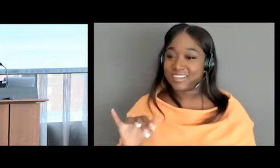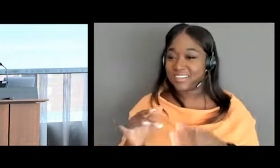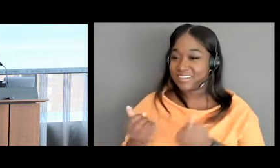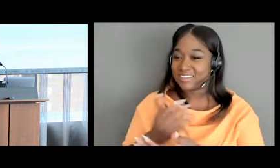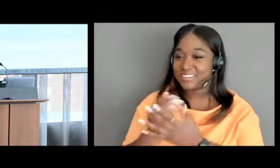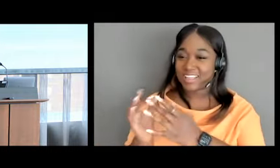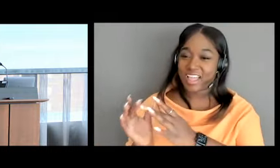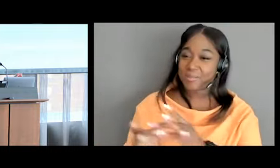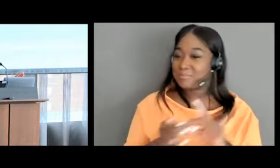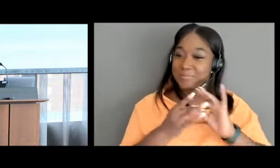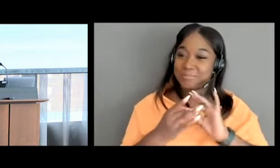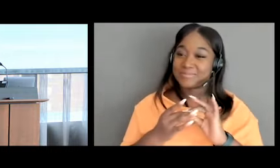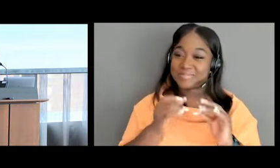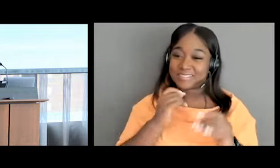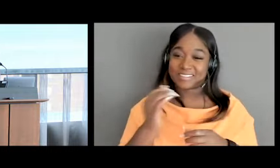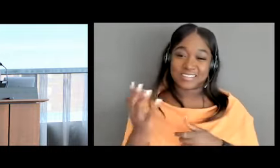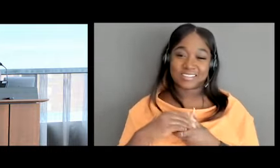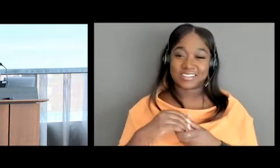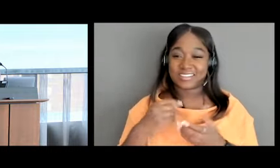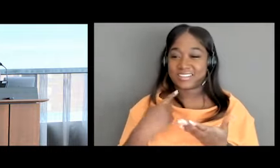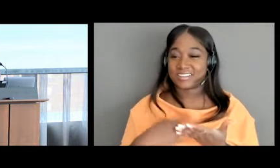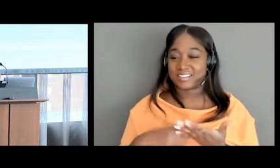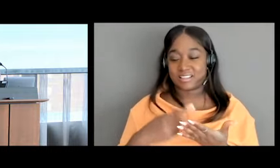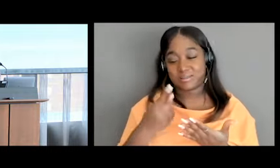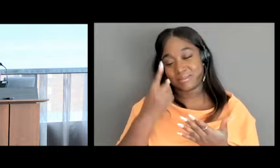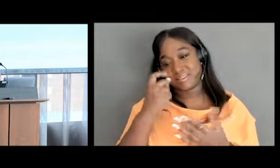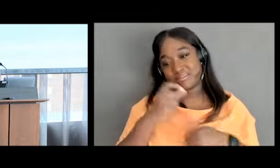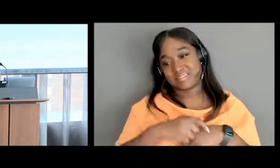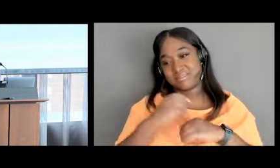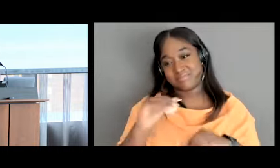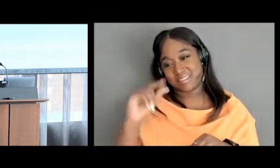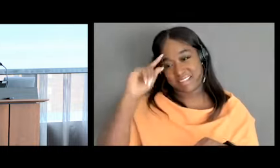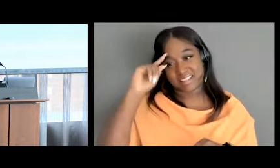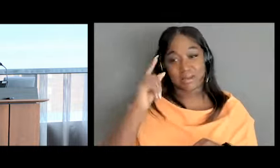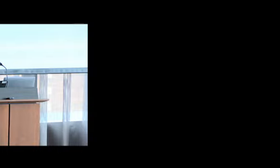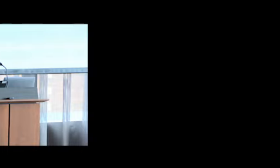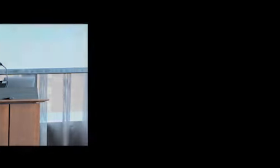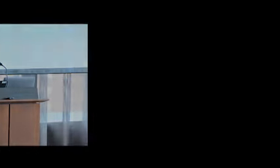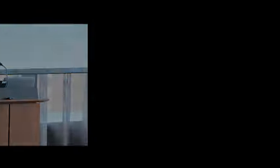away from that, I think, for lack of time, but I think it does open a bigger question.